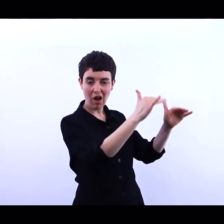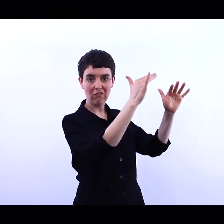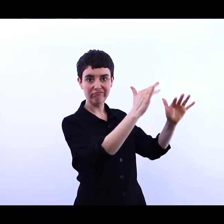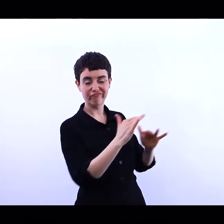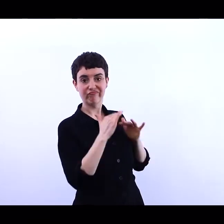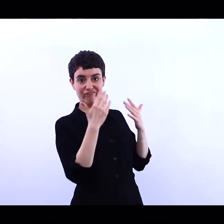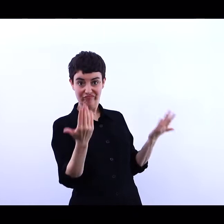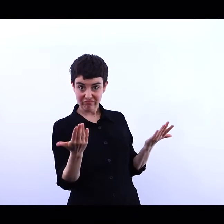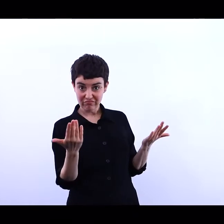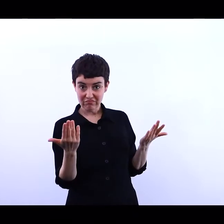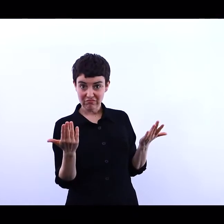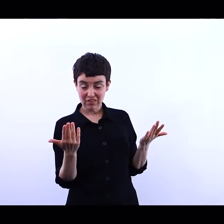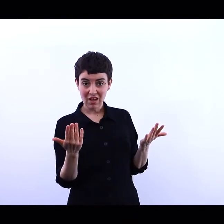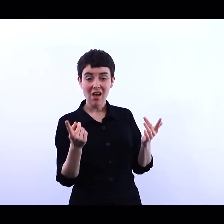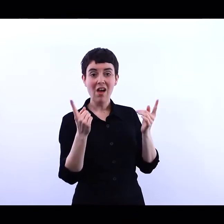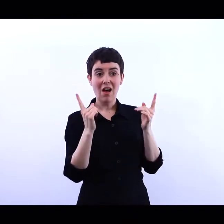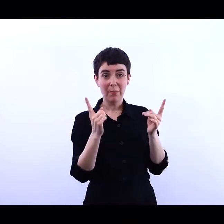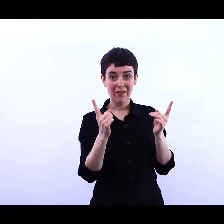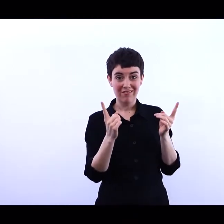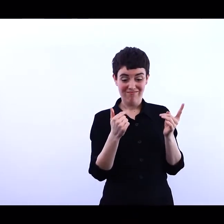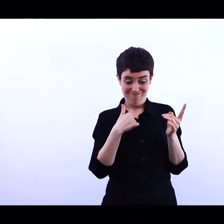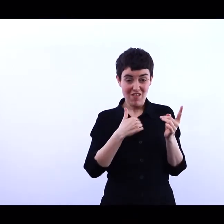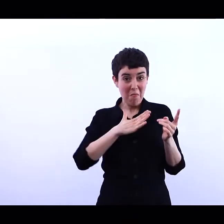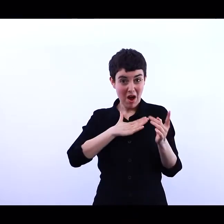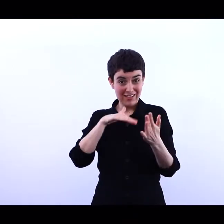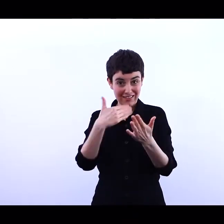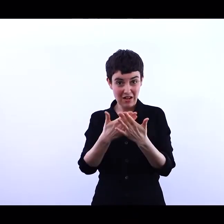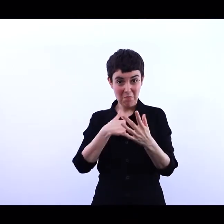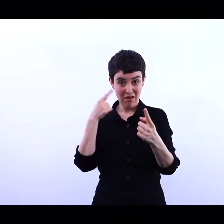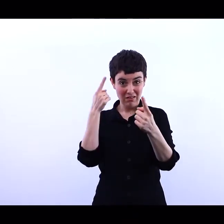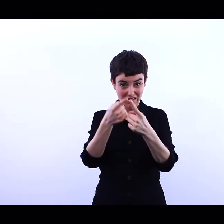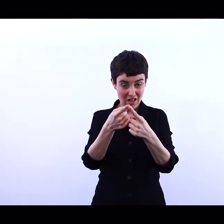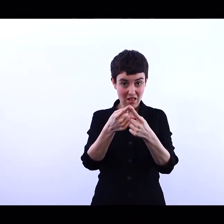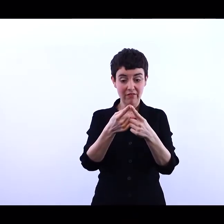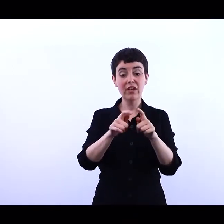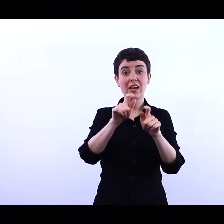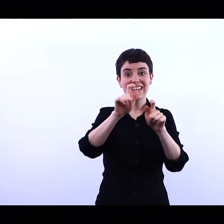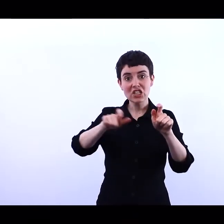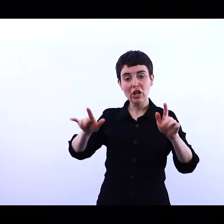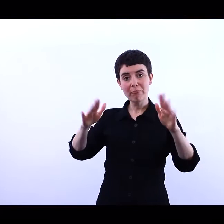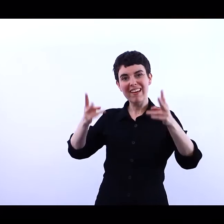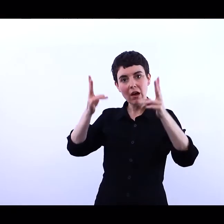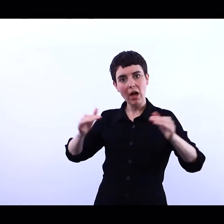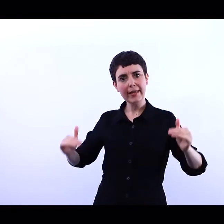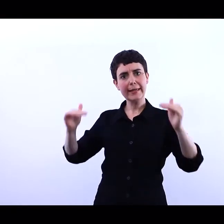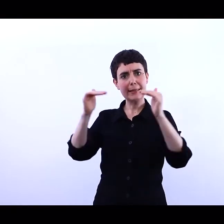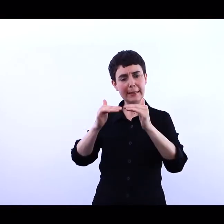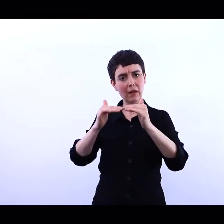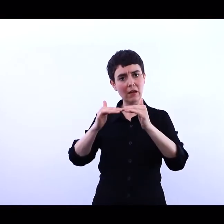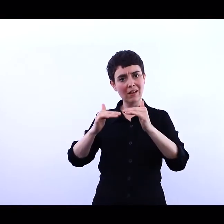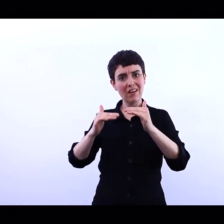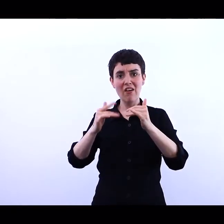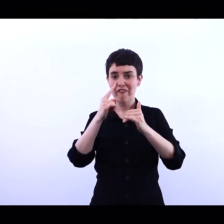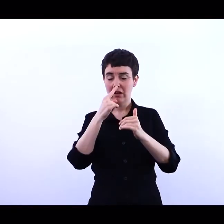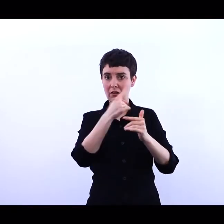all levels. We will not meet our missions and heal the societal harms our work addresses without a readiness